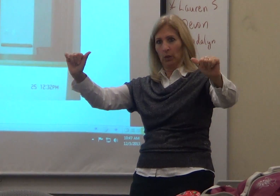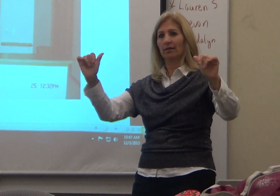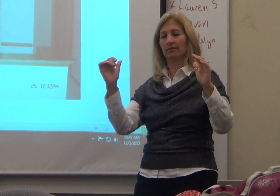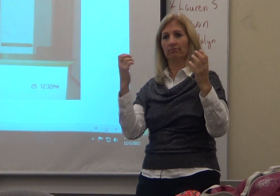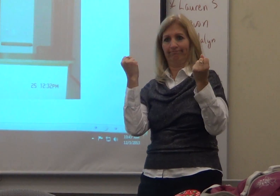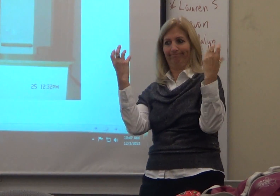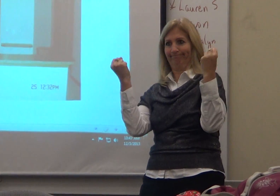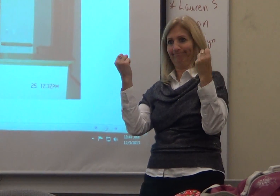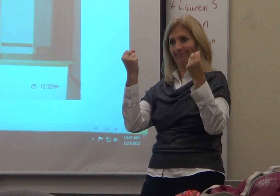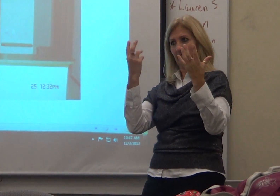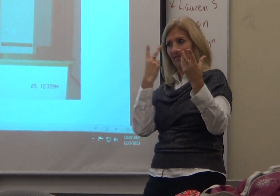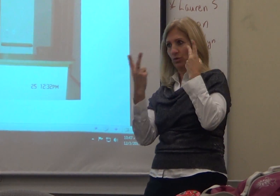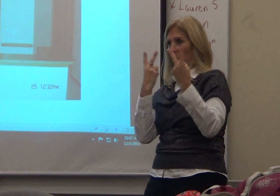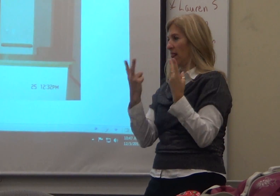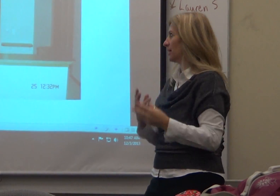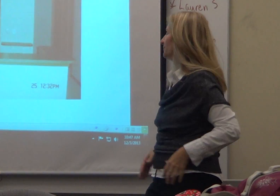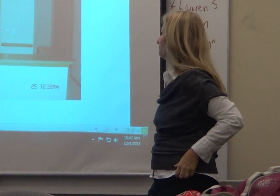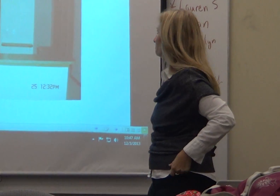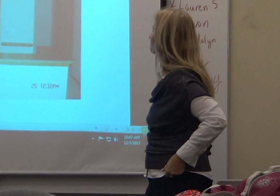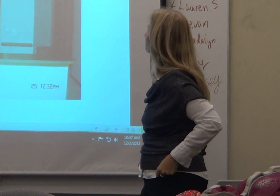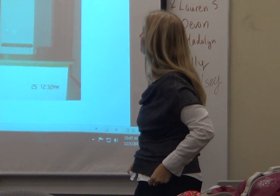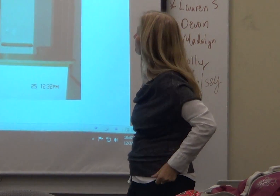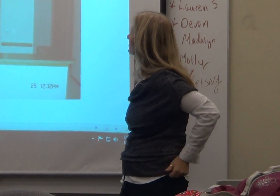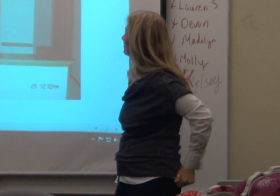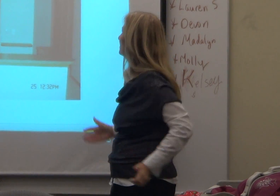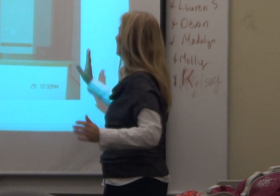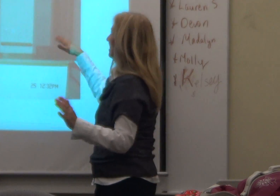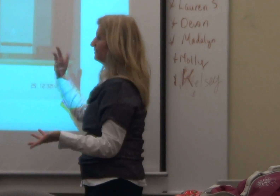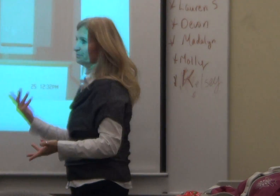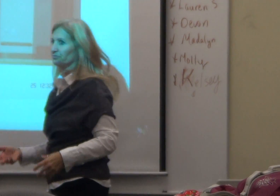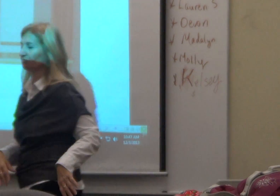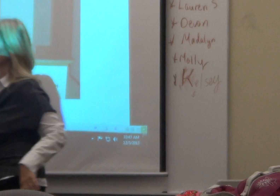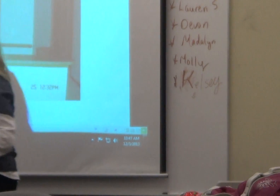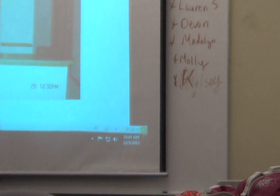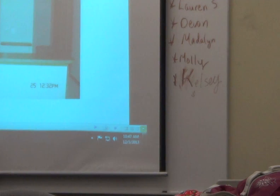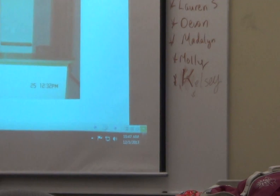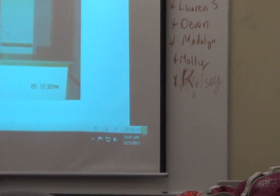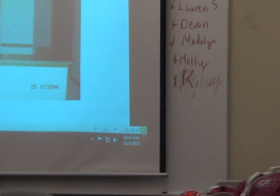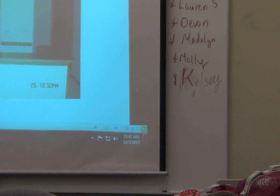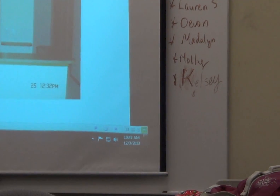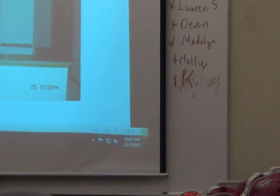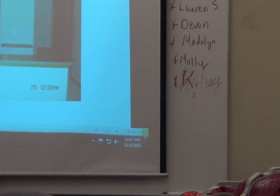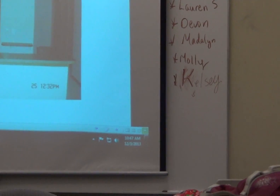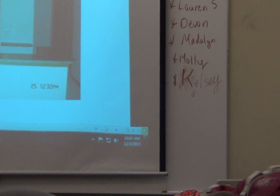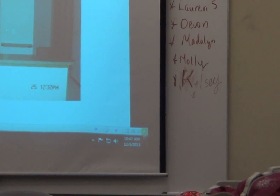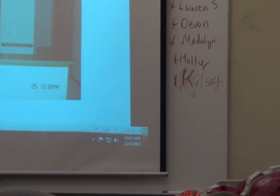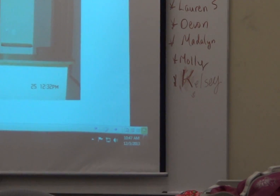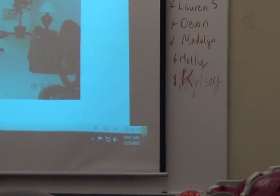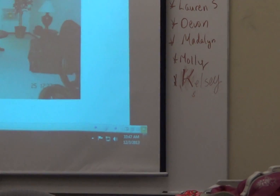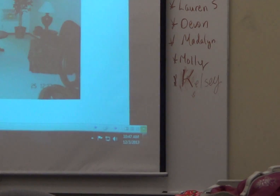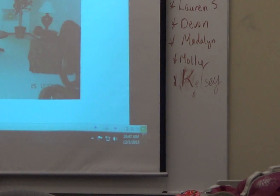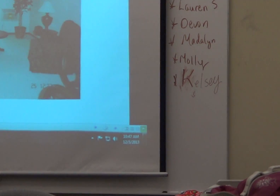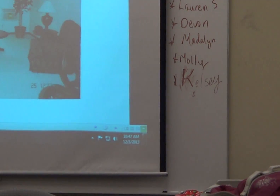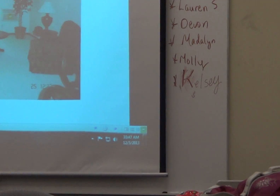That way they can talk and sign around it and still visual. The centerpieces just sometimes are inconvenient.